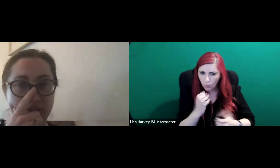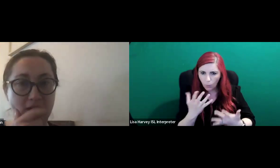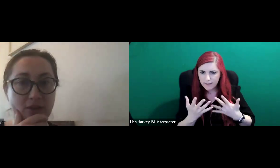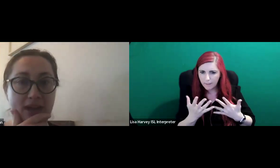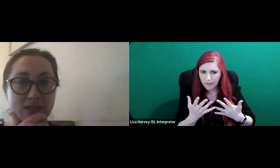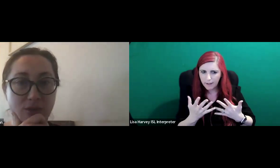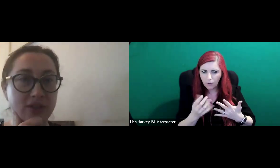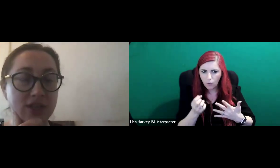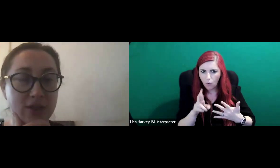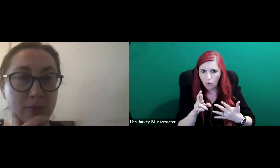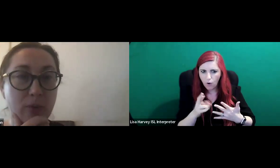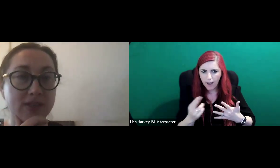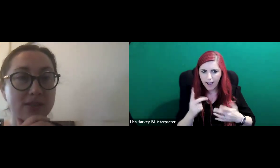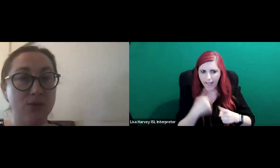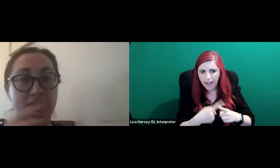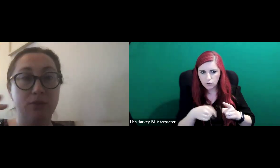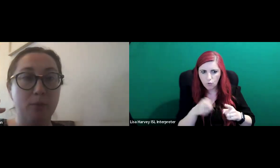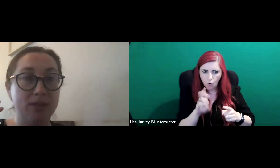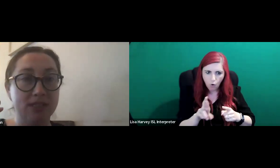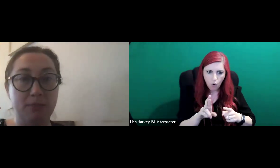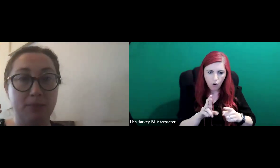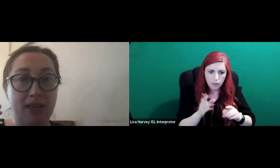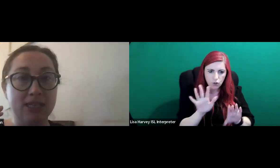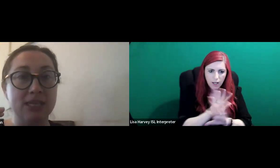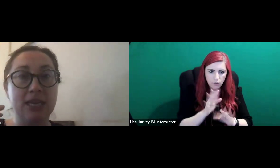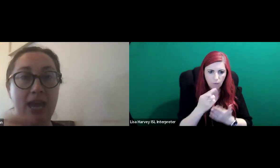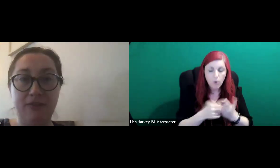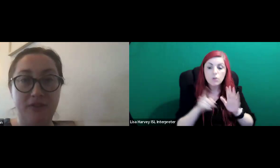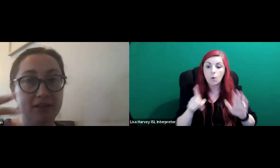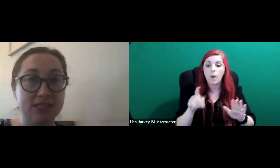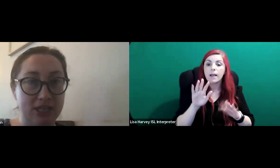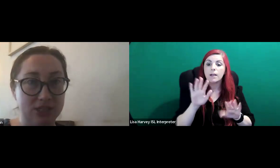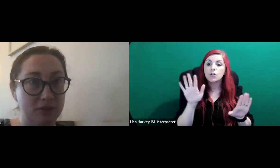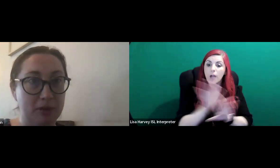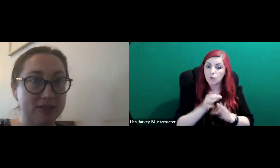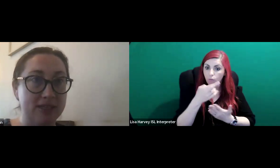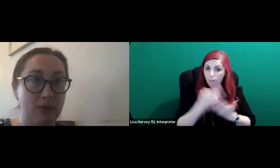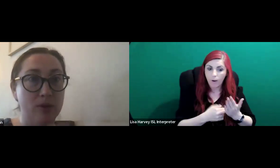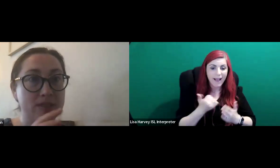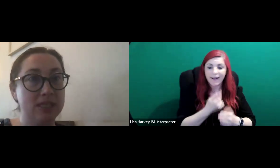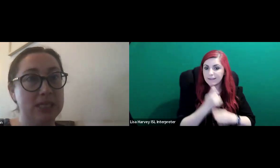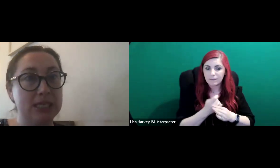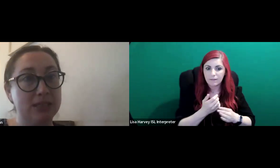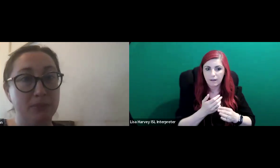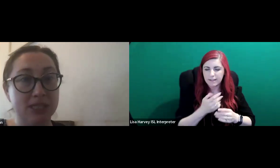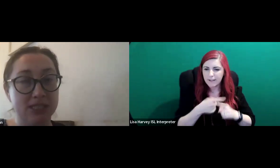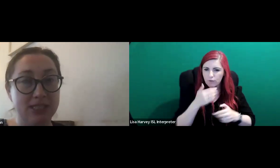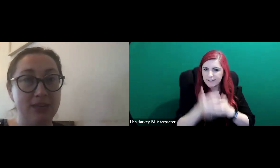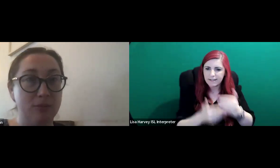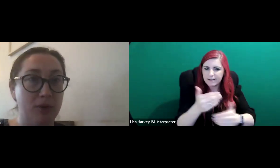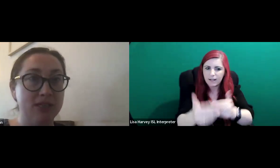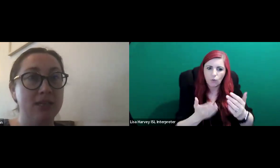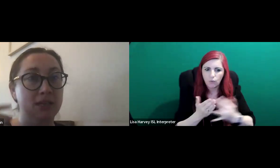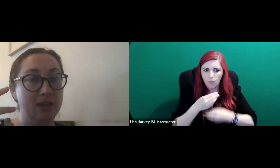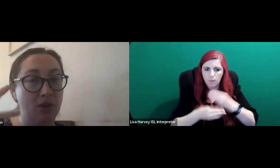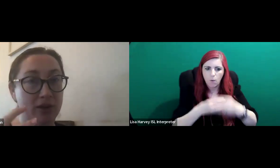issues or the shadow reports? So shadow reports can be made at various stages of the process. Like once the state has submitted its